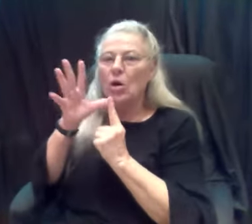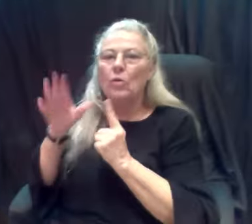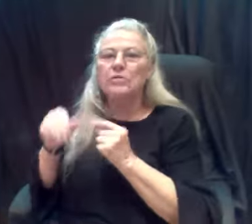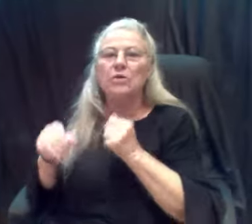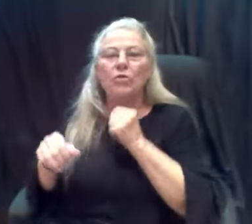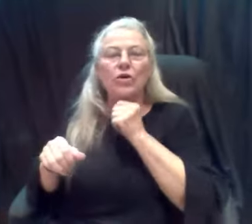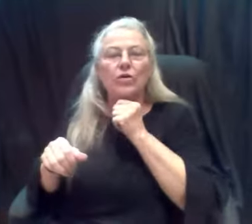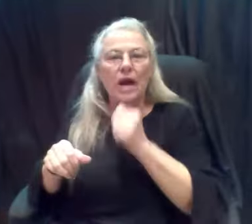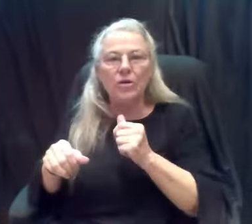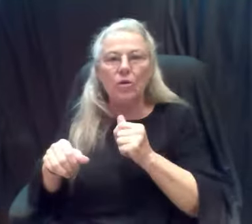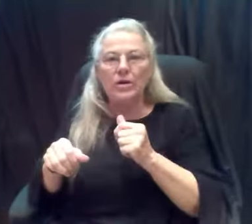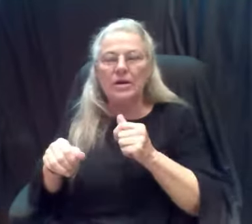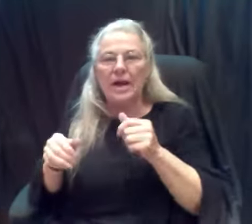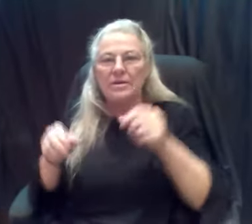So you're not going to let